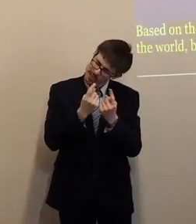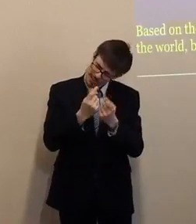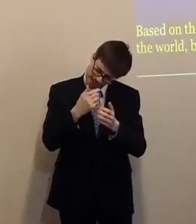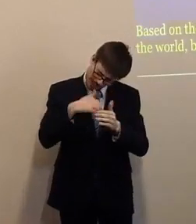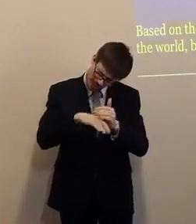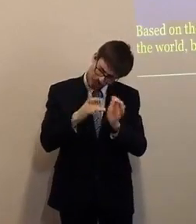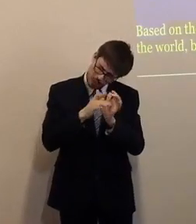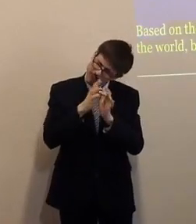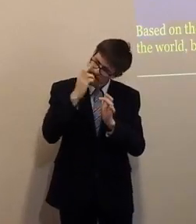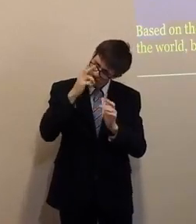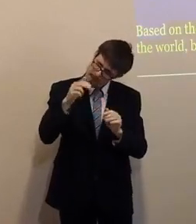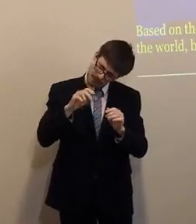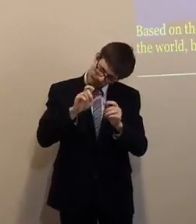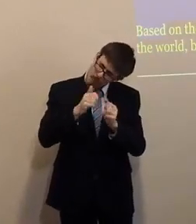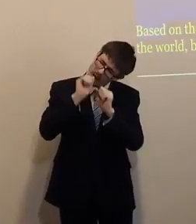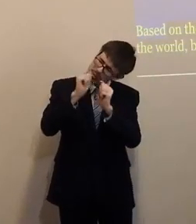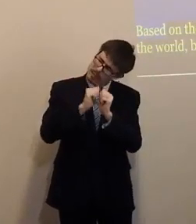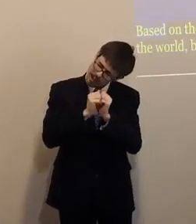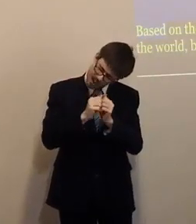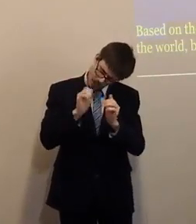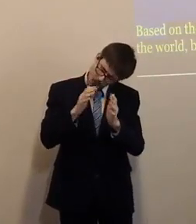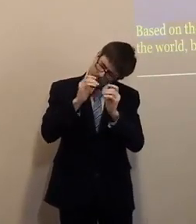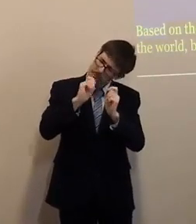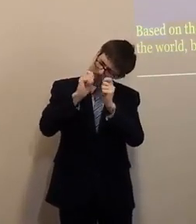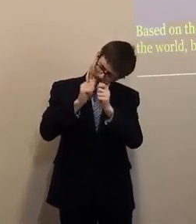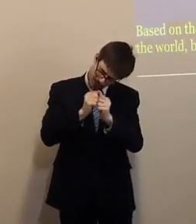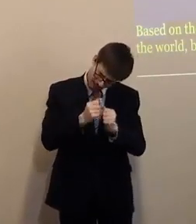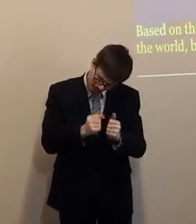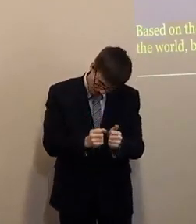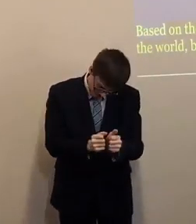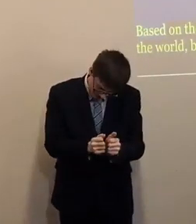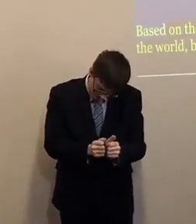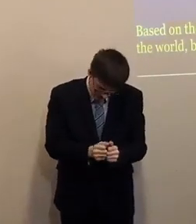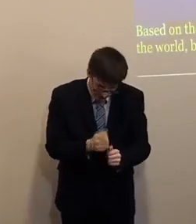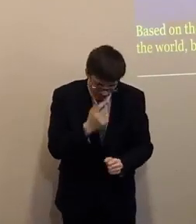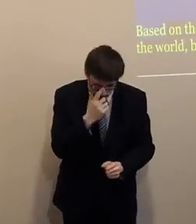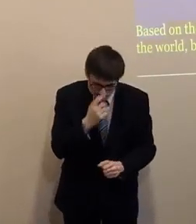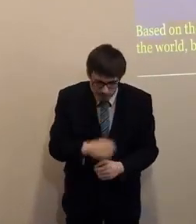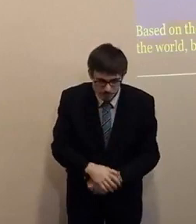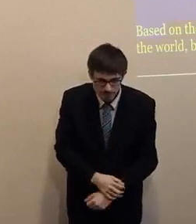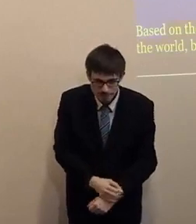We ask all these things in Jesus' name, for his sake and his glory. Amen.